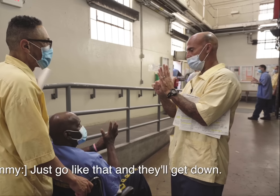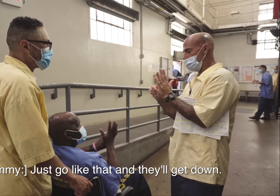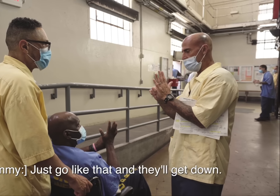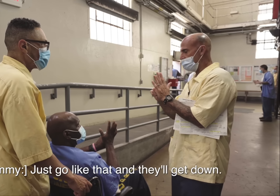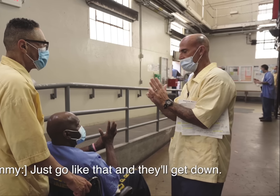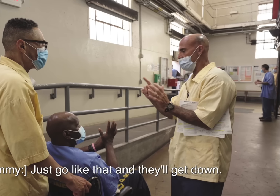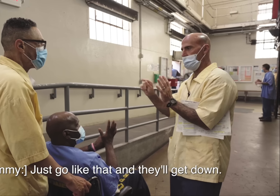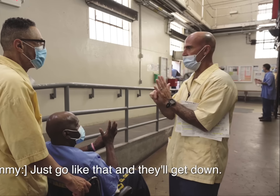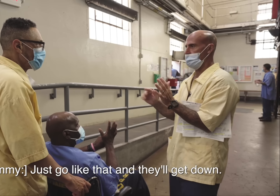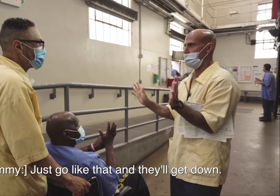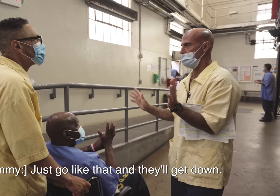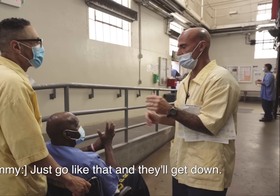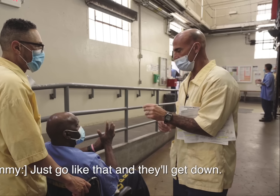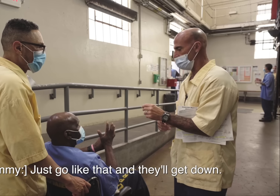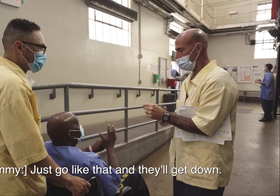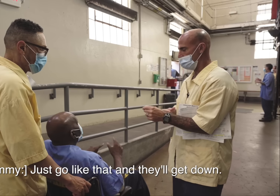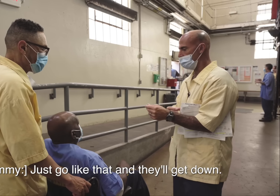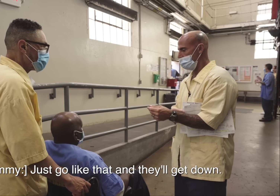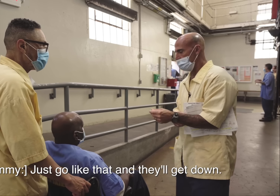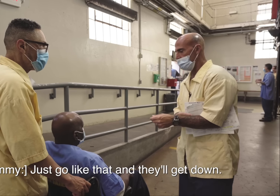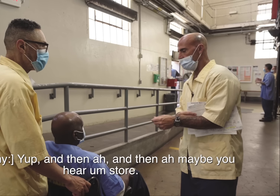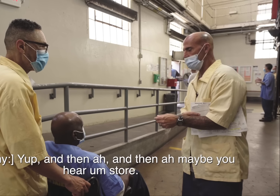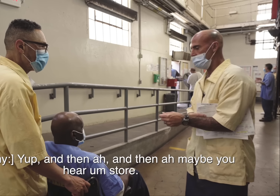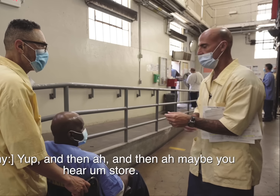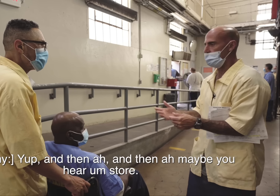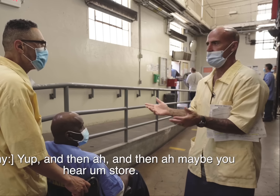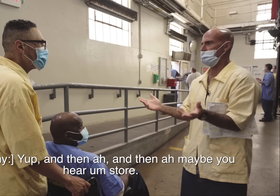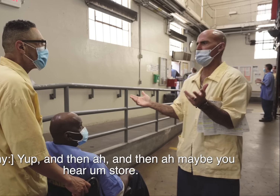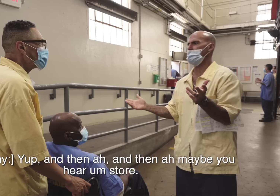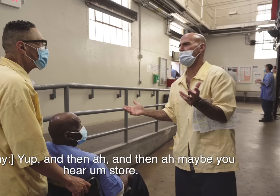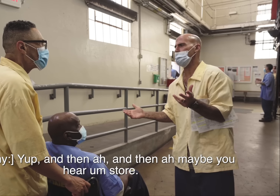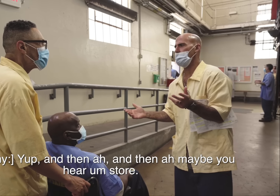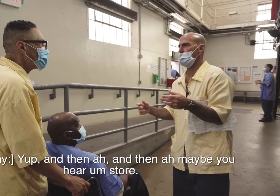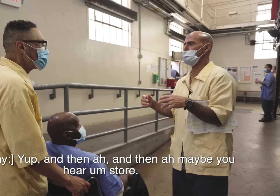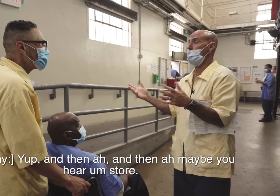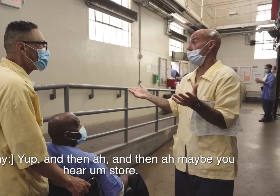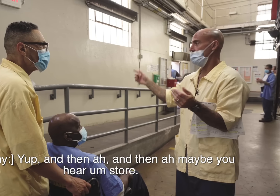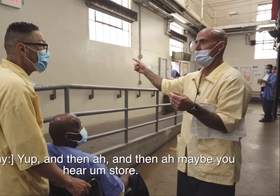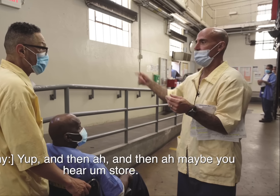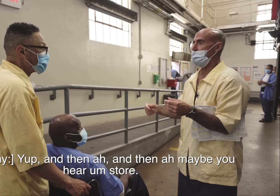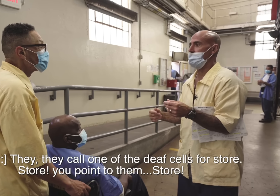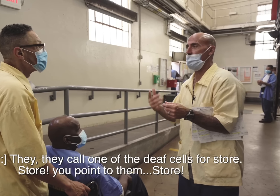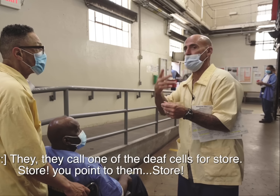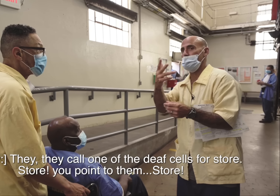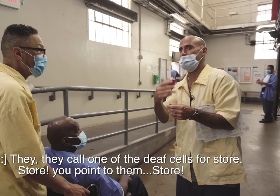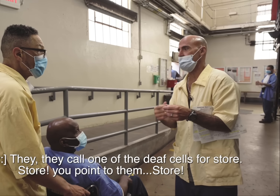go like that and they'll get down. They're not, Yep. And then and maybe you hear them store. They call one of the deaf cells for